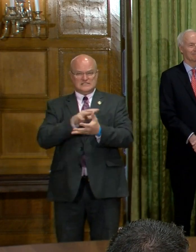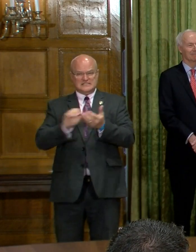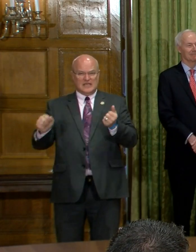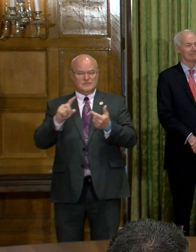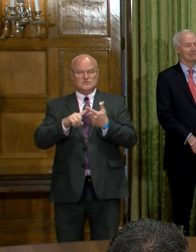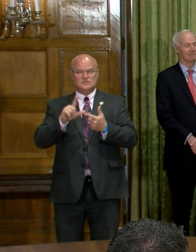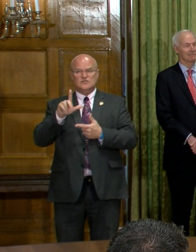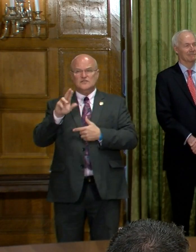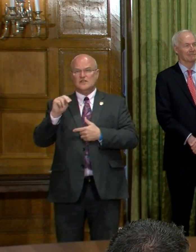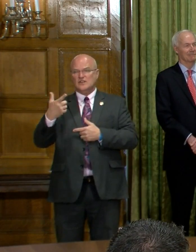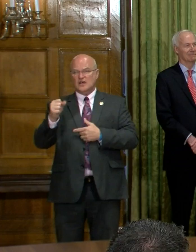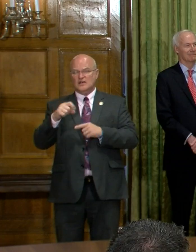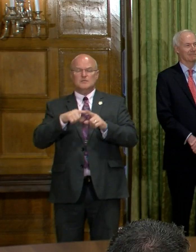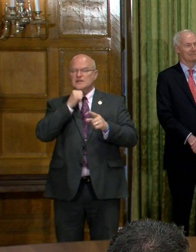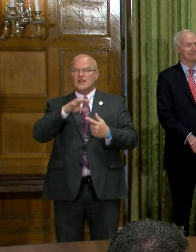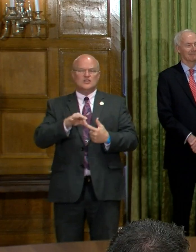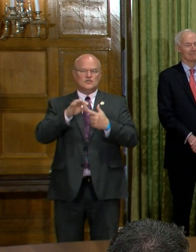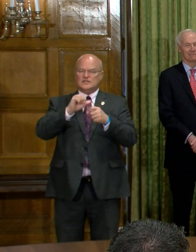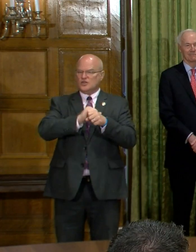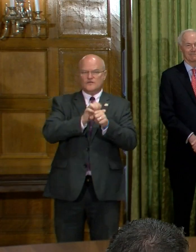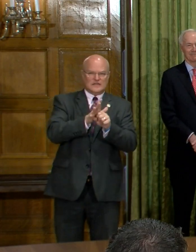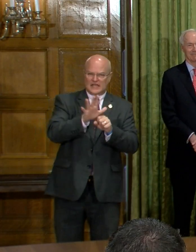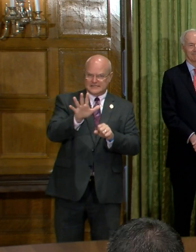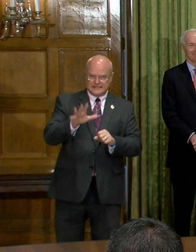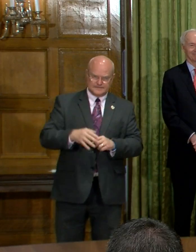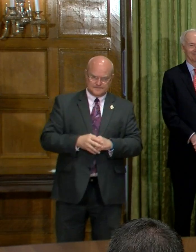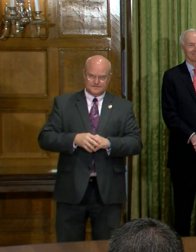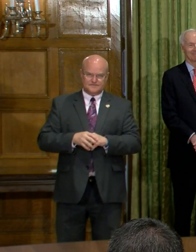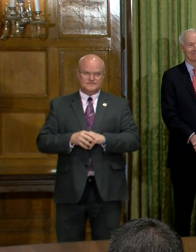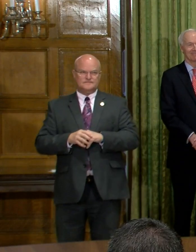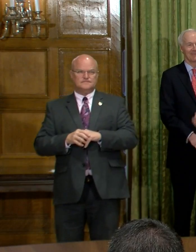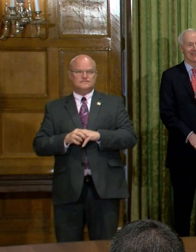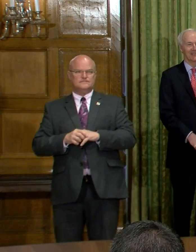damage to the lungs. But that's not unique to COVID-19.